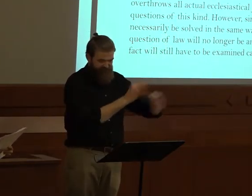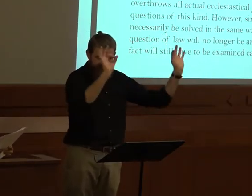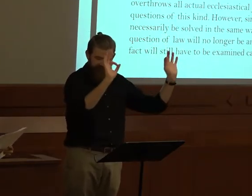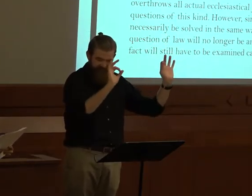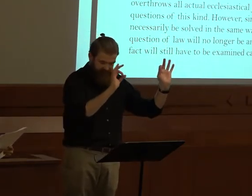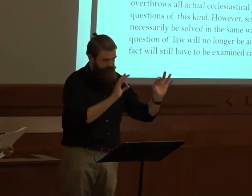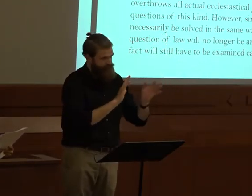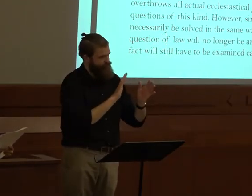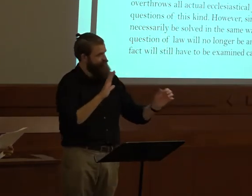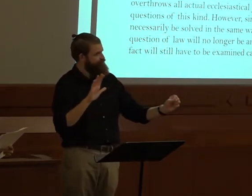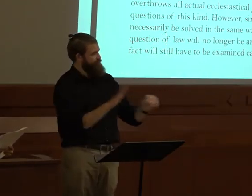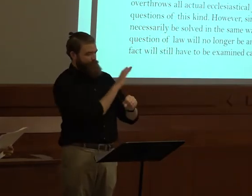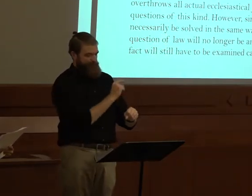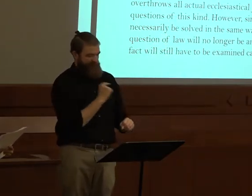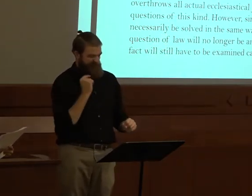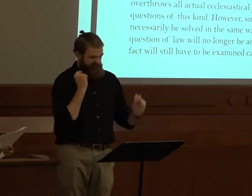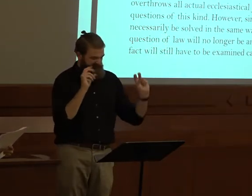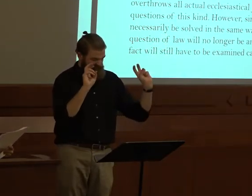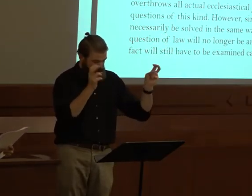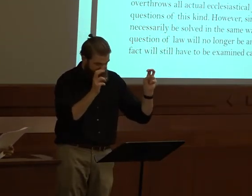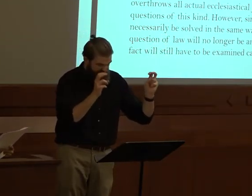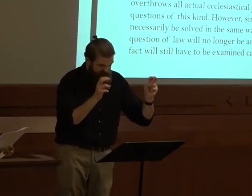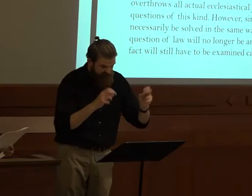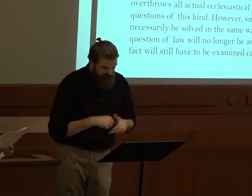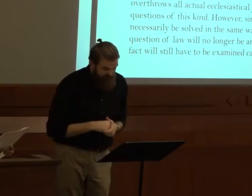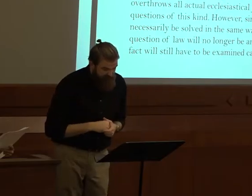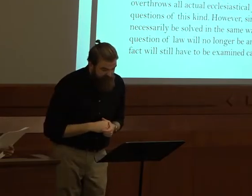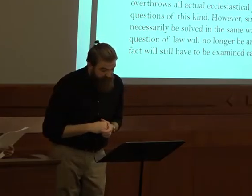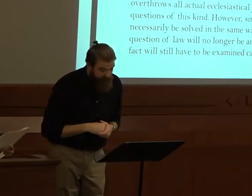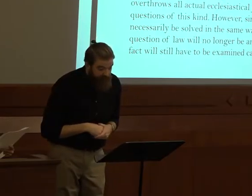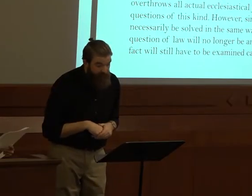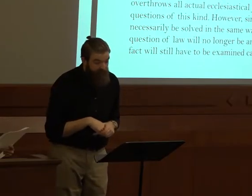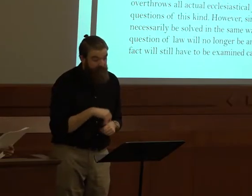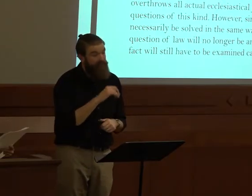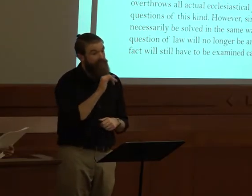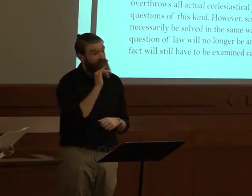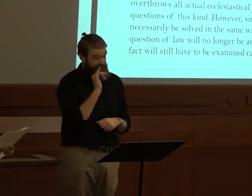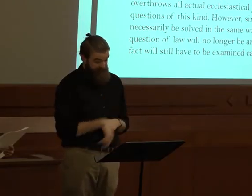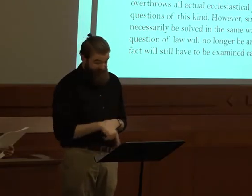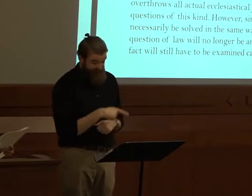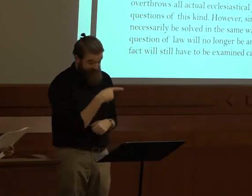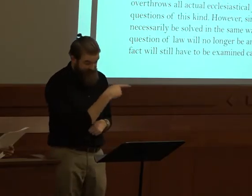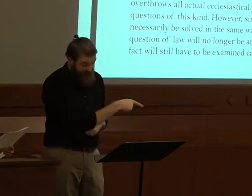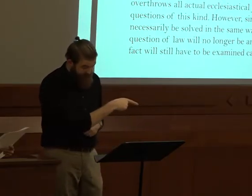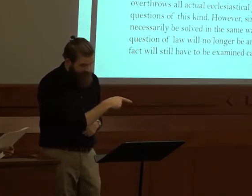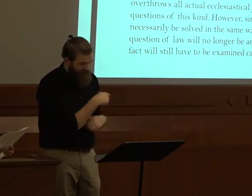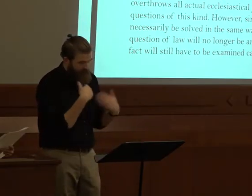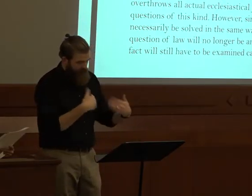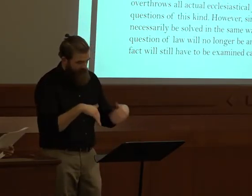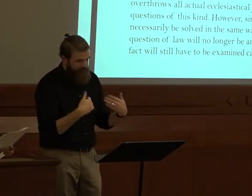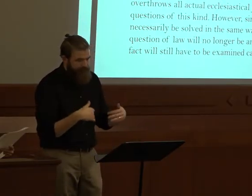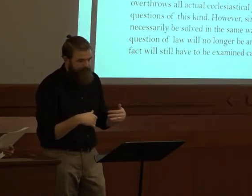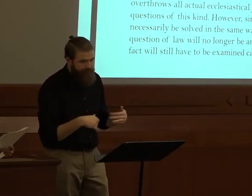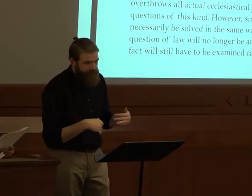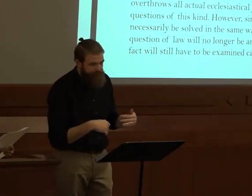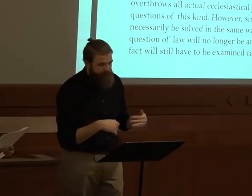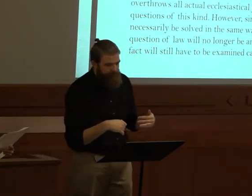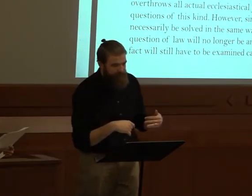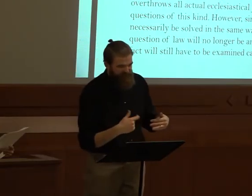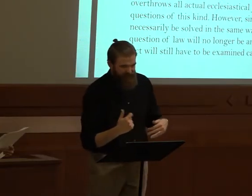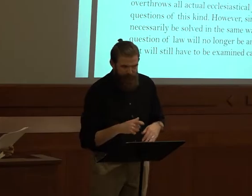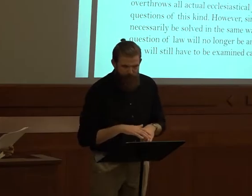society about deaf people in general. Once he had broken through this barrier, he immediately began to minister to the deaf